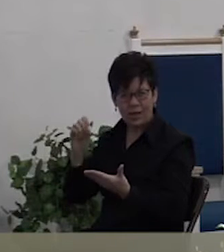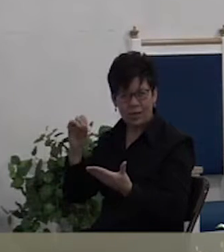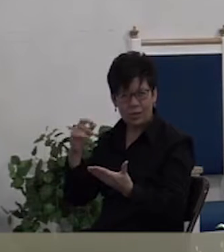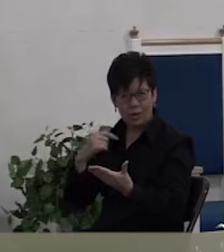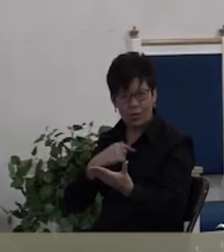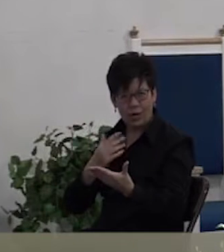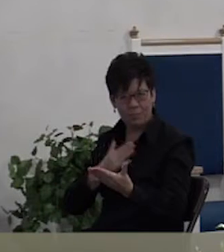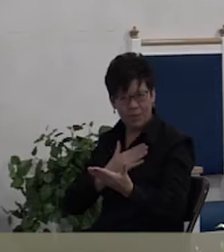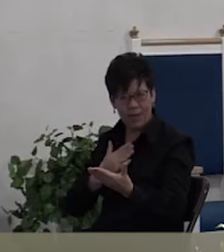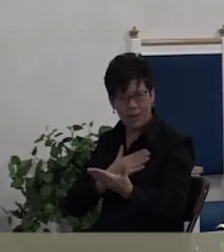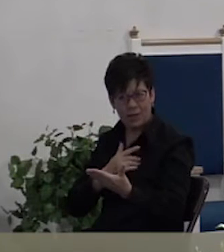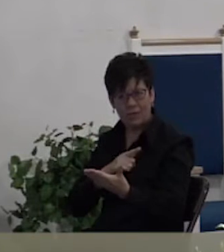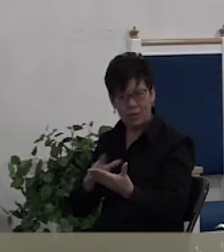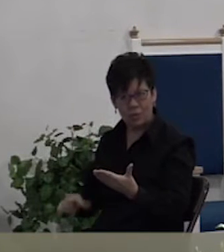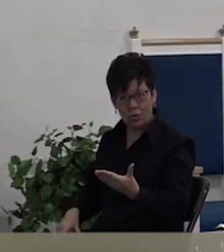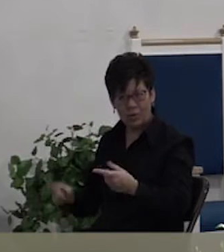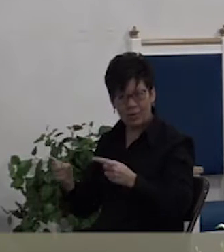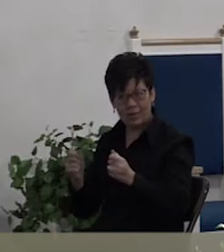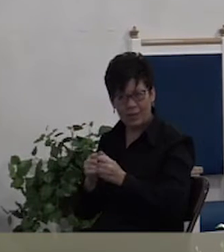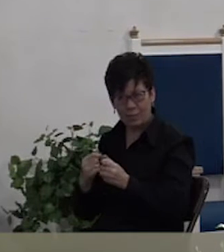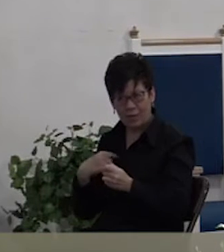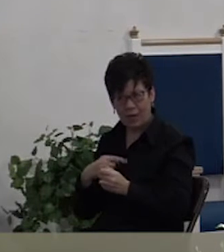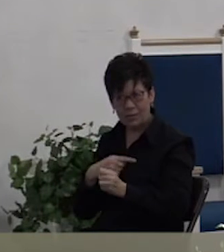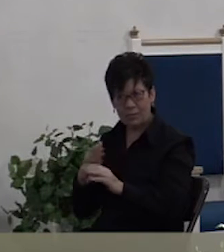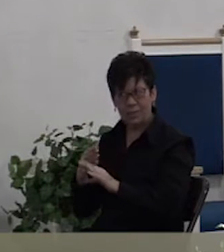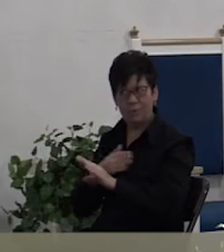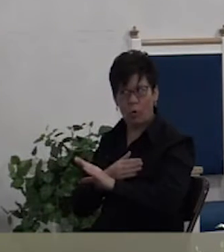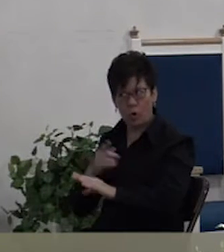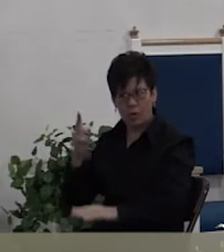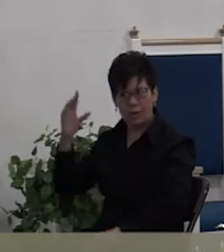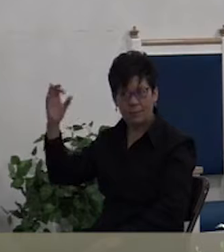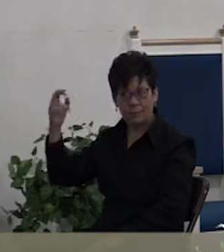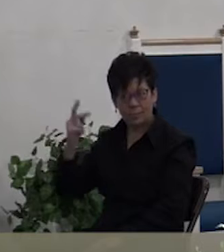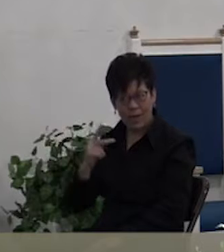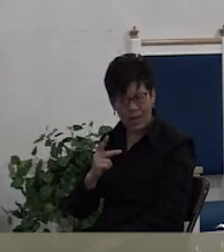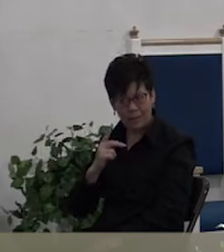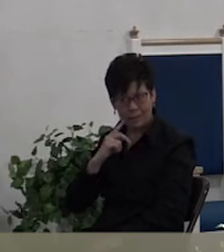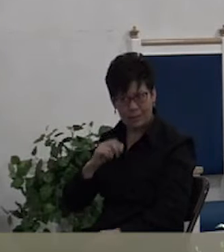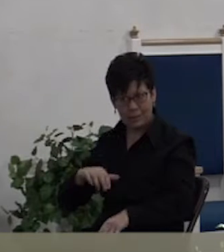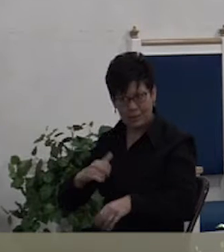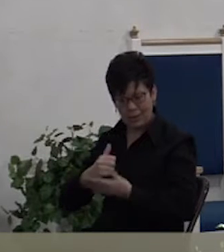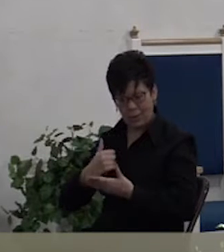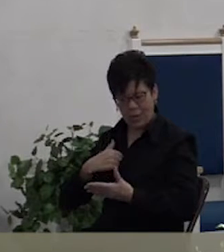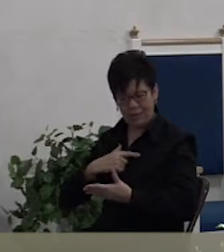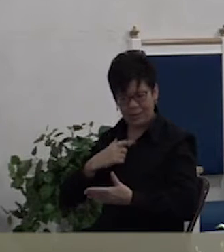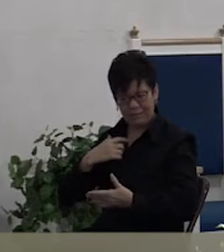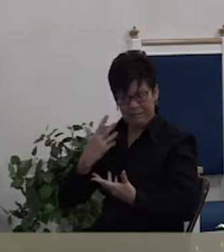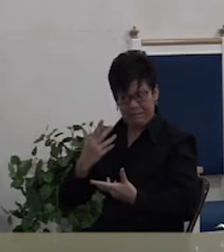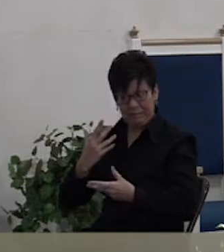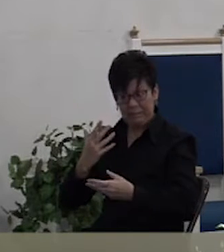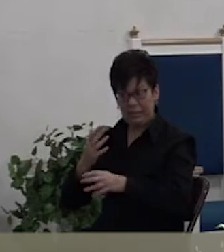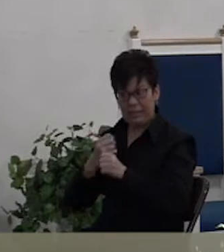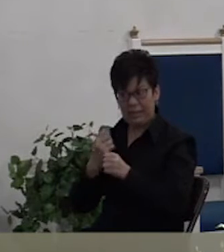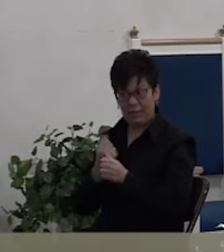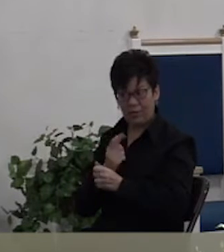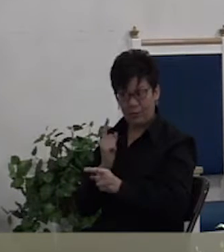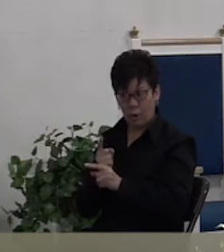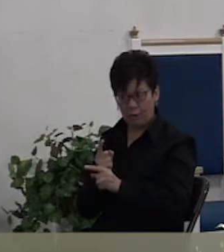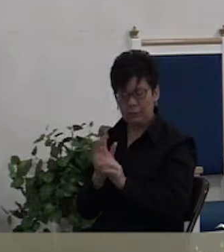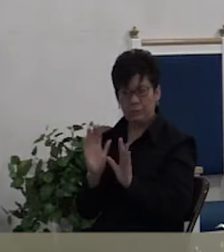I'm glad that the Lord is dealing with us before he comes back to get ourselves together, giving us a chance to get things